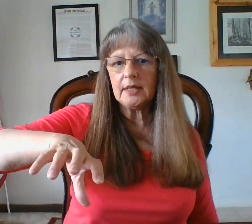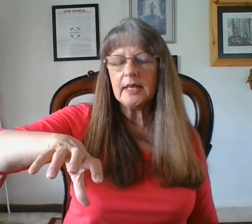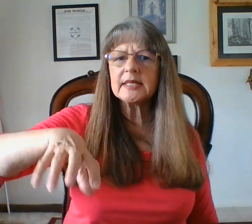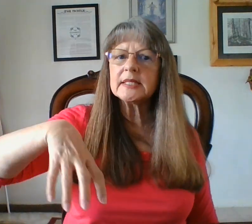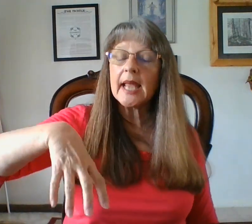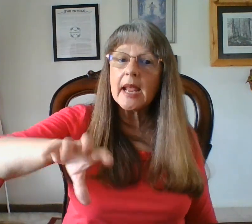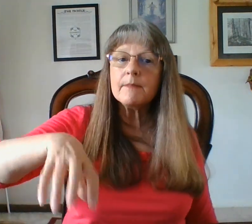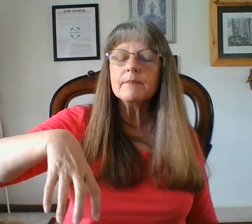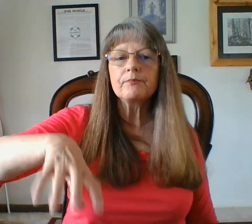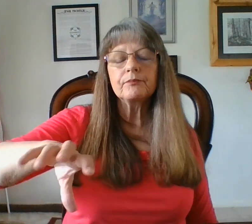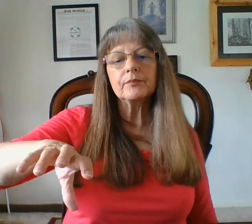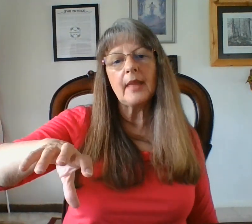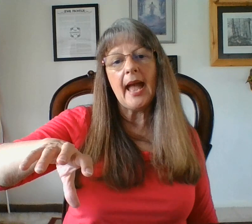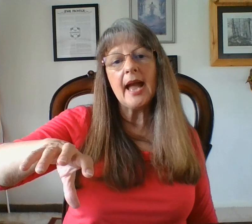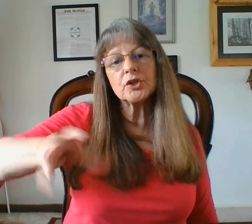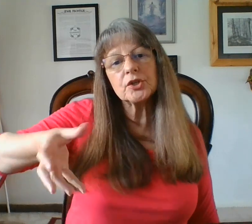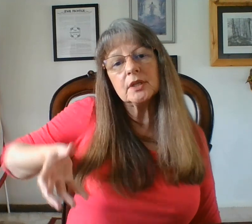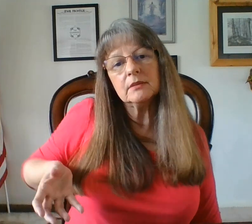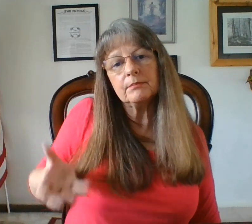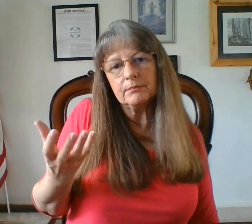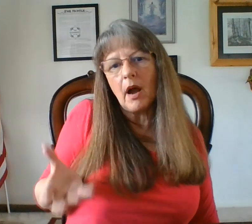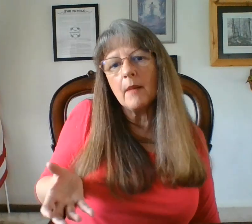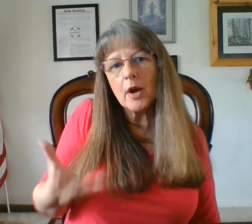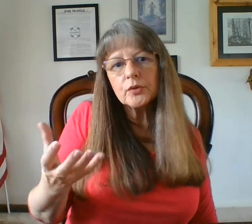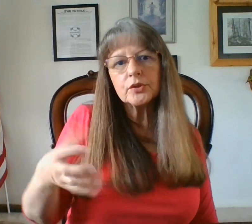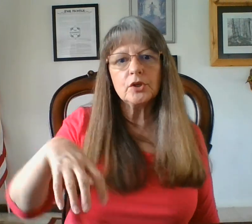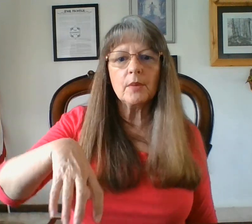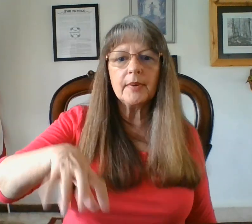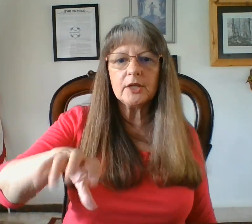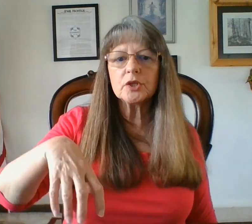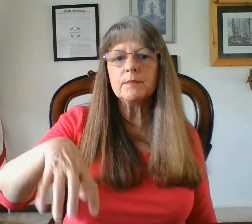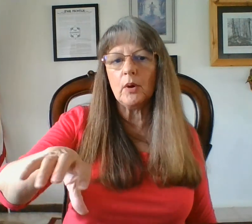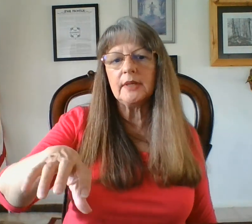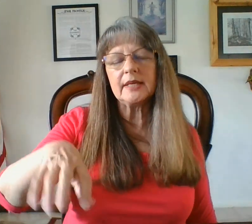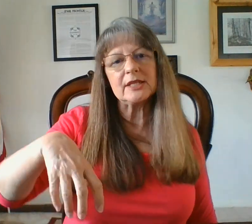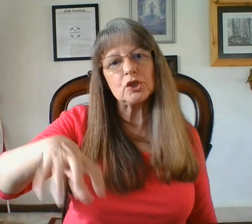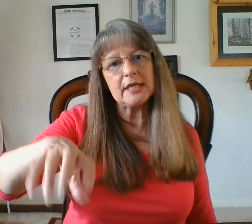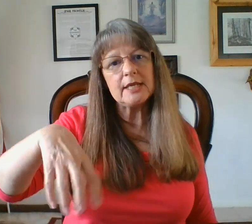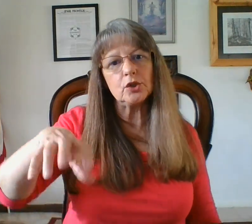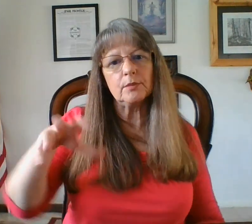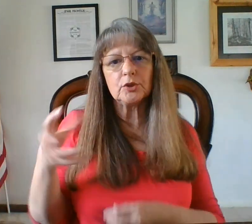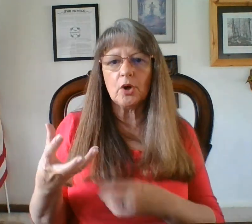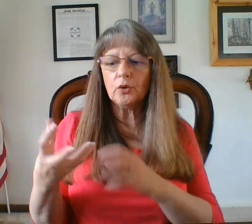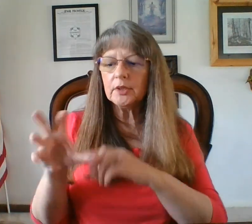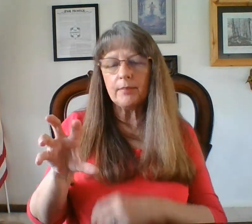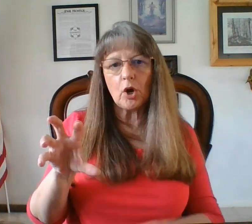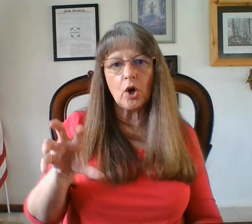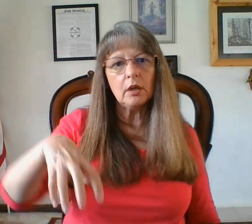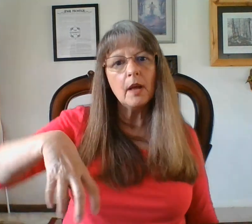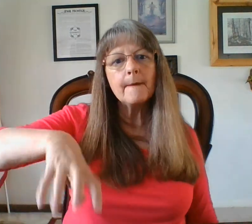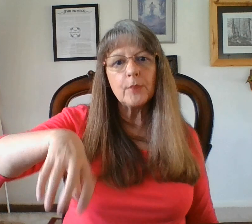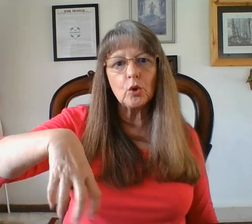It's the same action almost, but it's just bowling because it's just easier. But you're holding the ball.